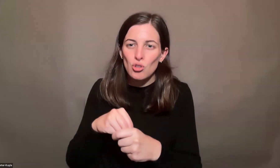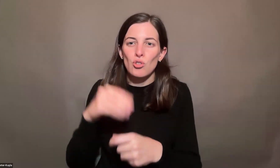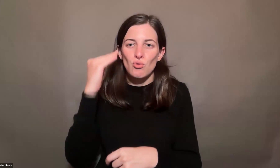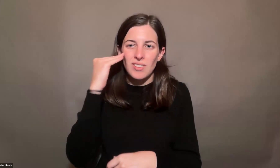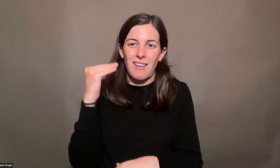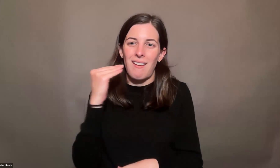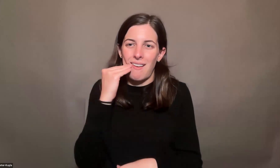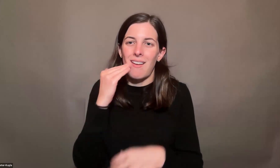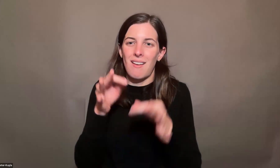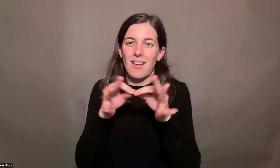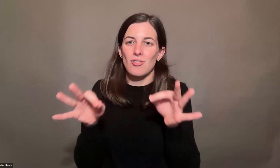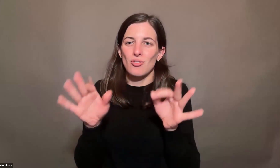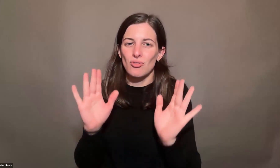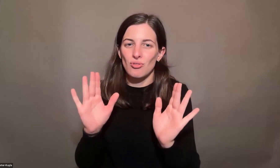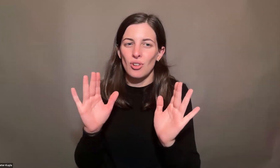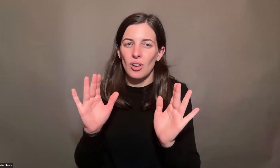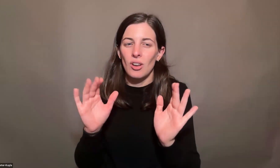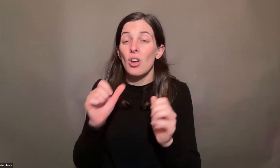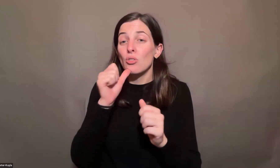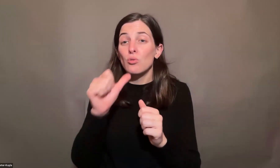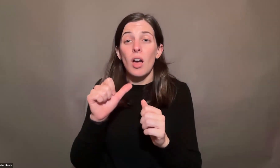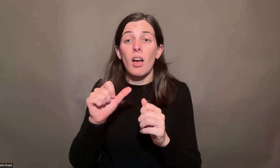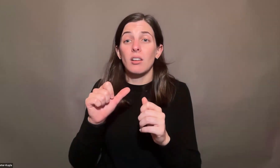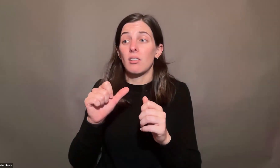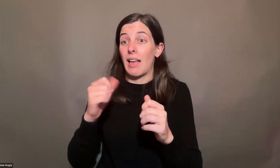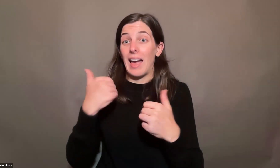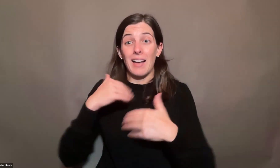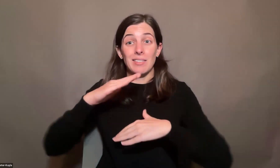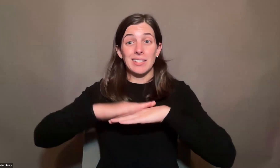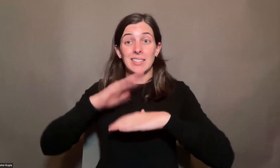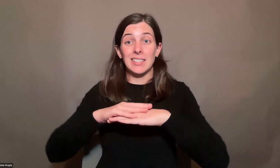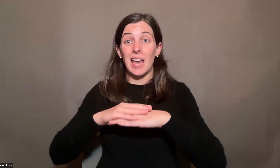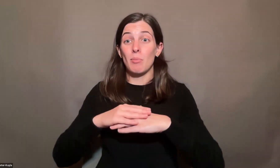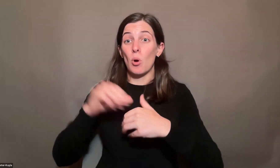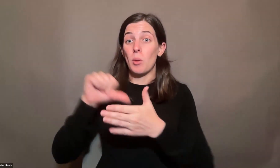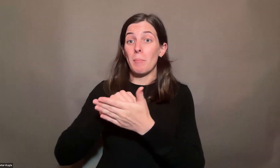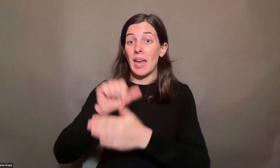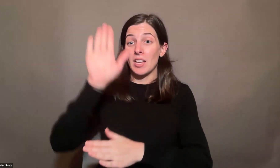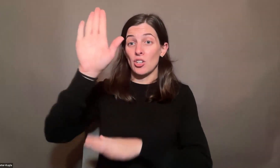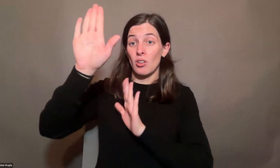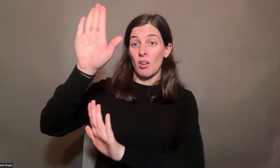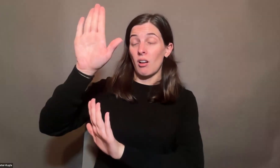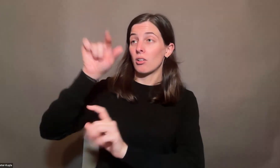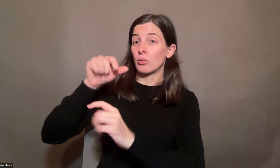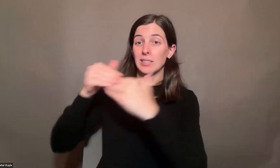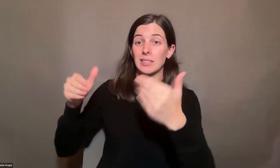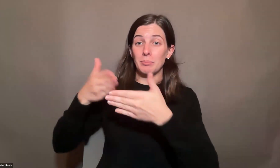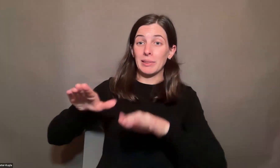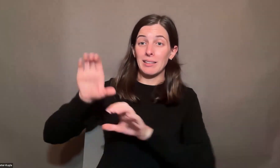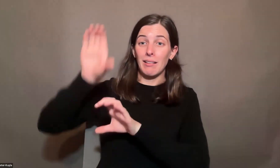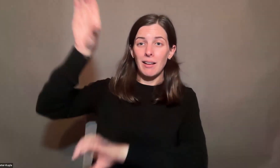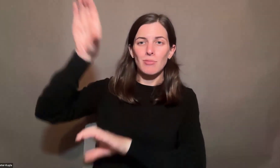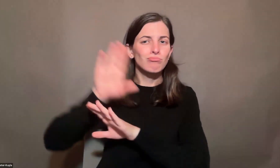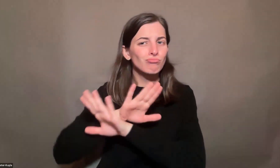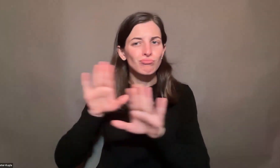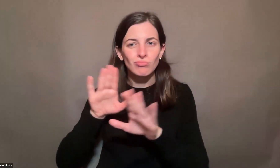rows start on one page and then finish on the next. Make sure rows stay together on each page. I've said identify a